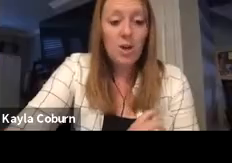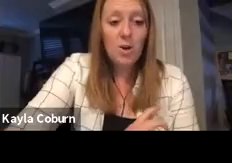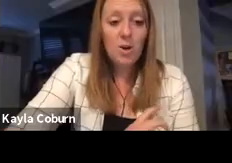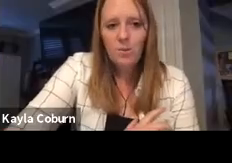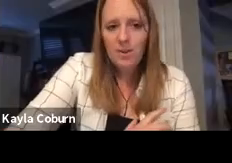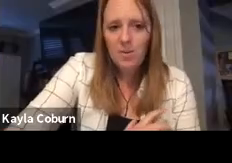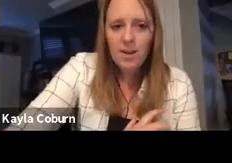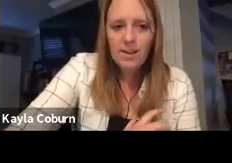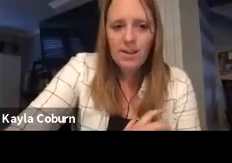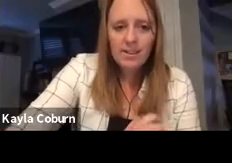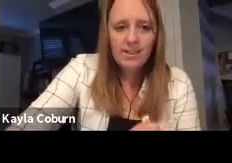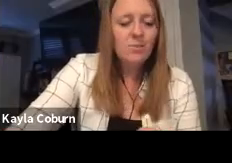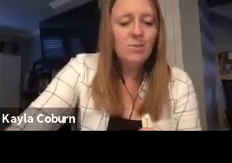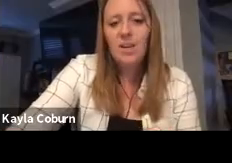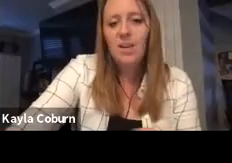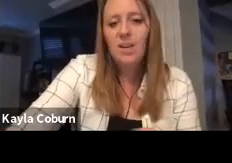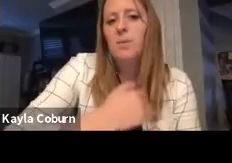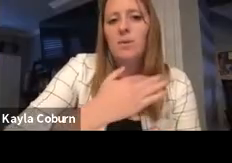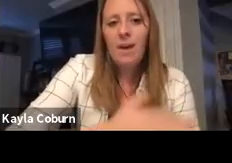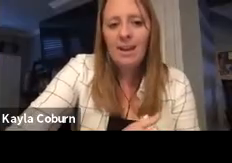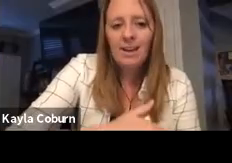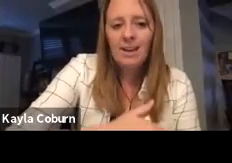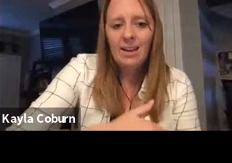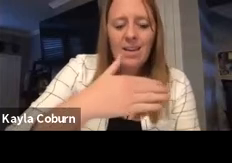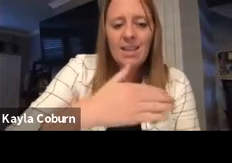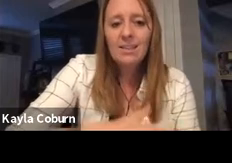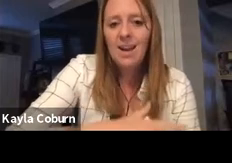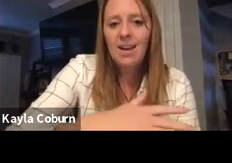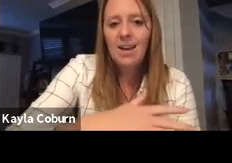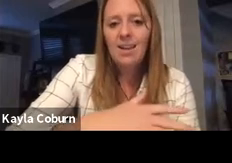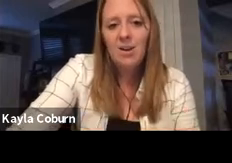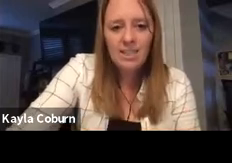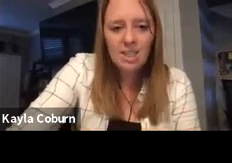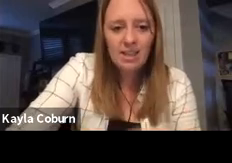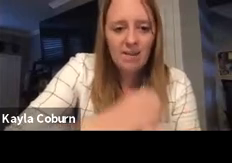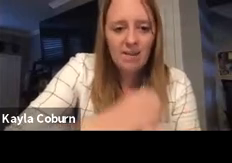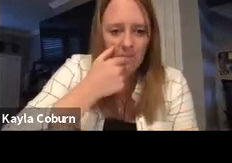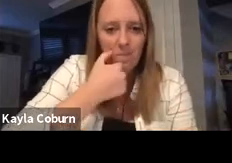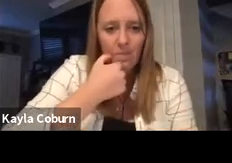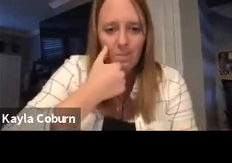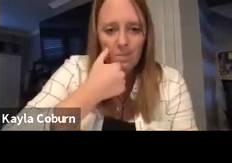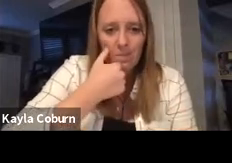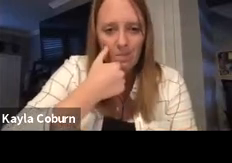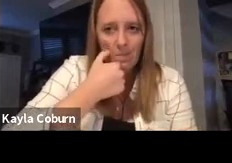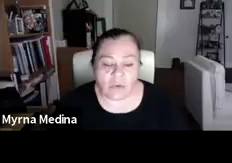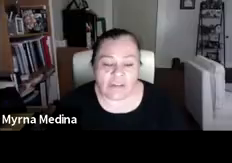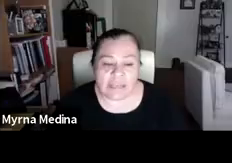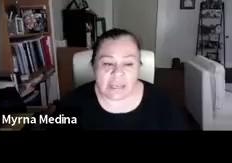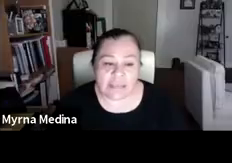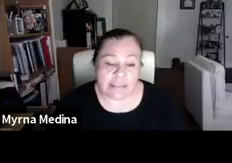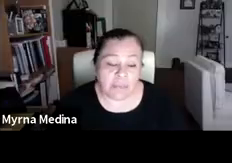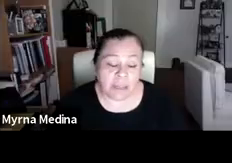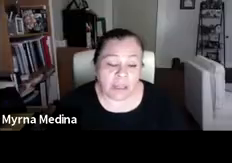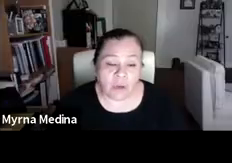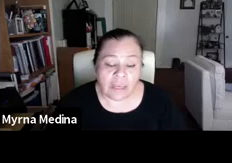Once you know what they want, it's really good to be repetitive in the sign that you're teaching them. Una vez que